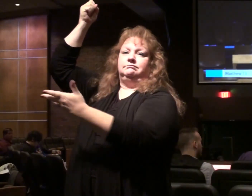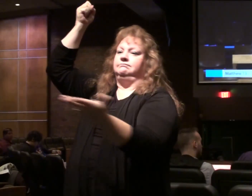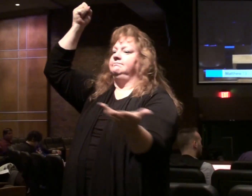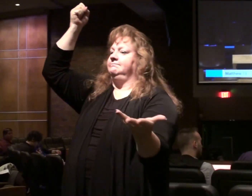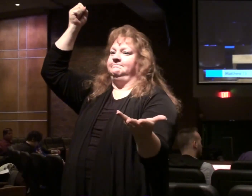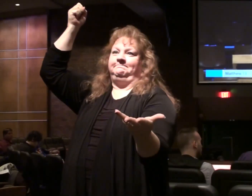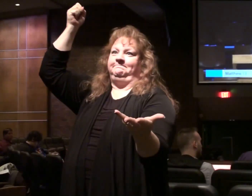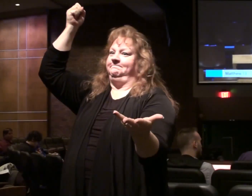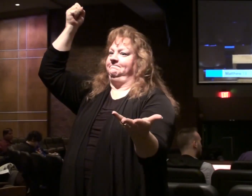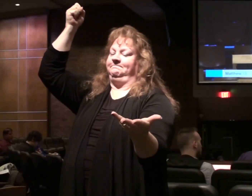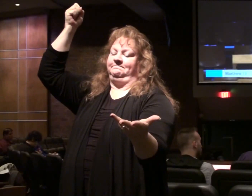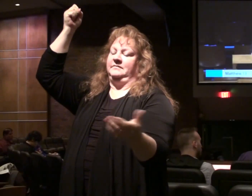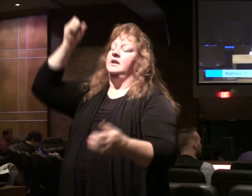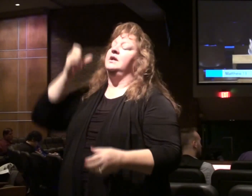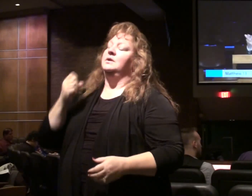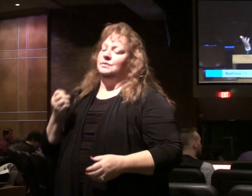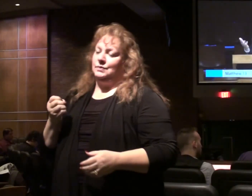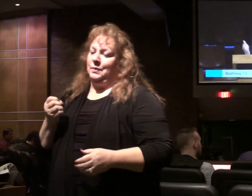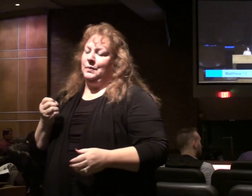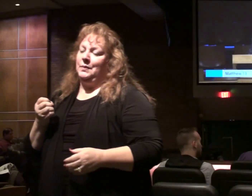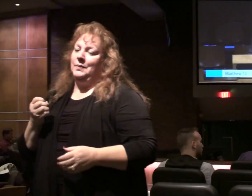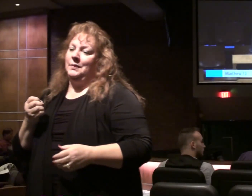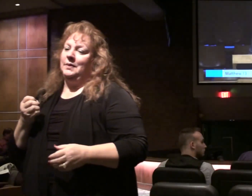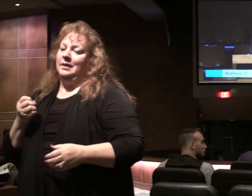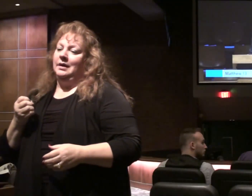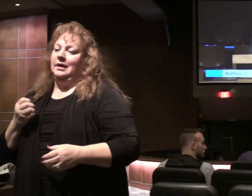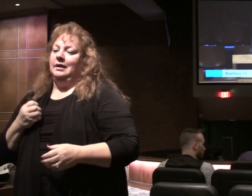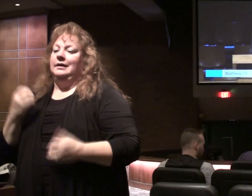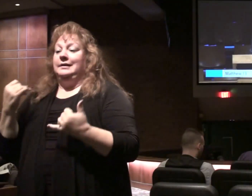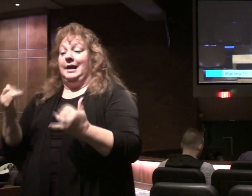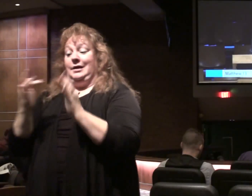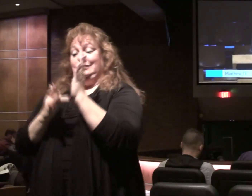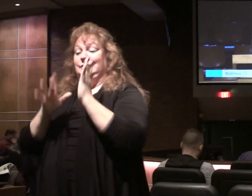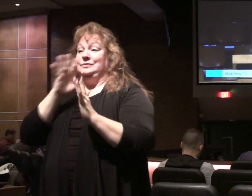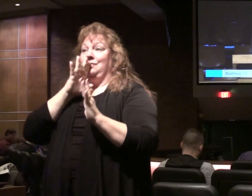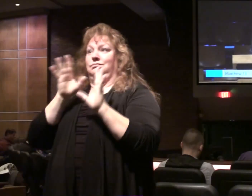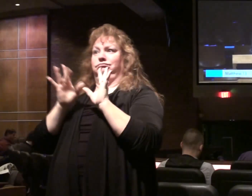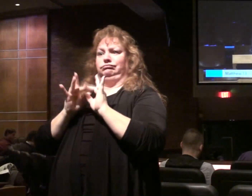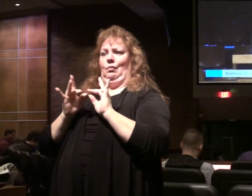them. So he's going to speak to them in parables.